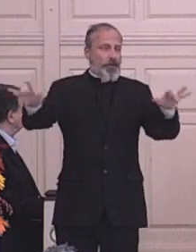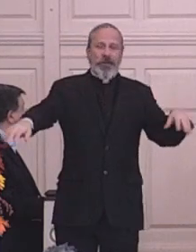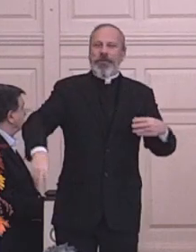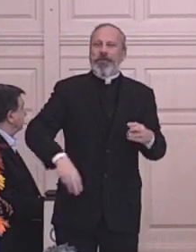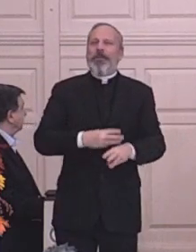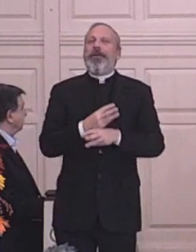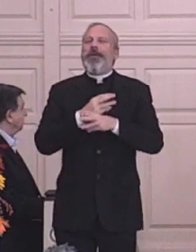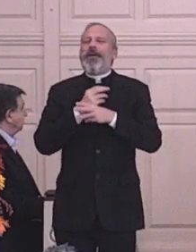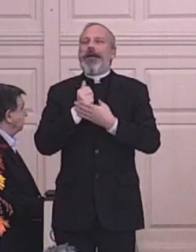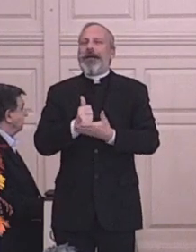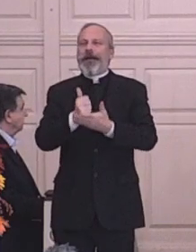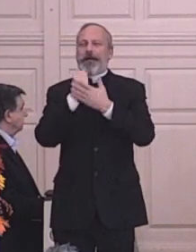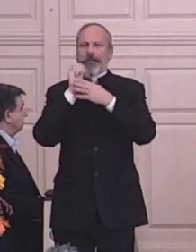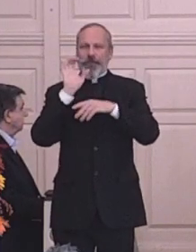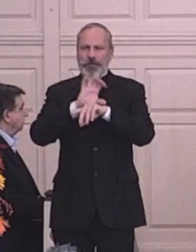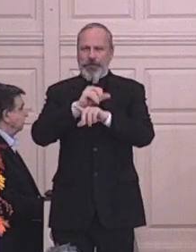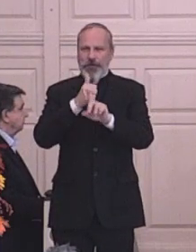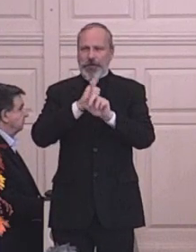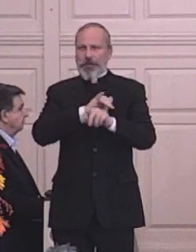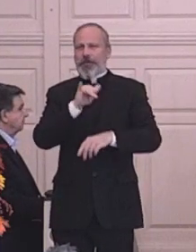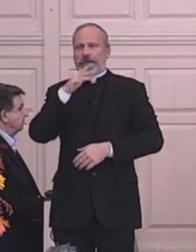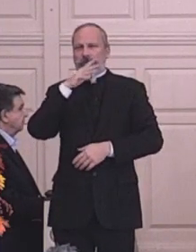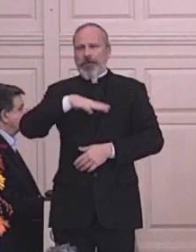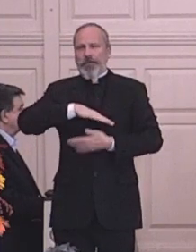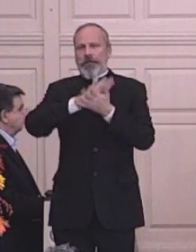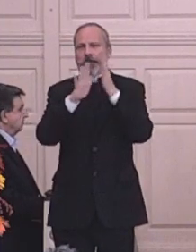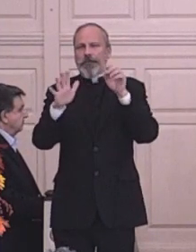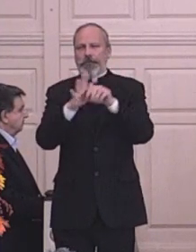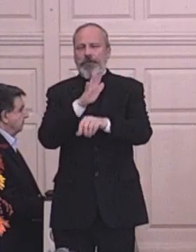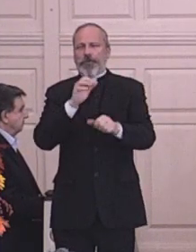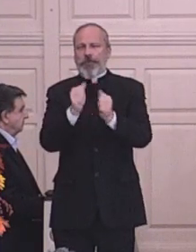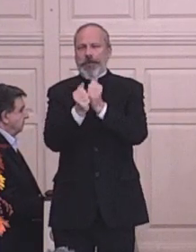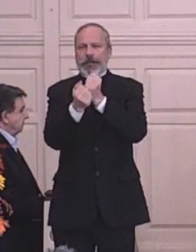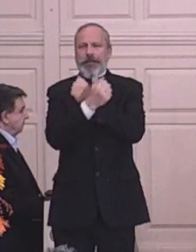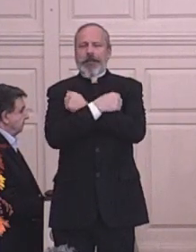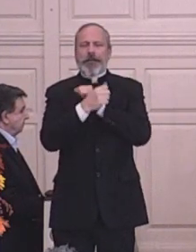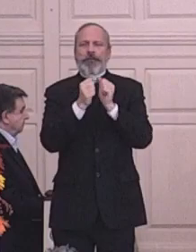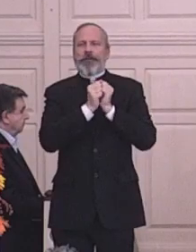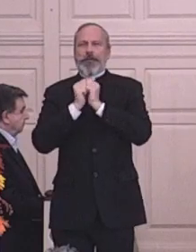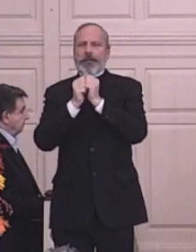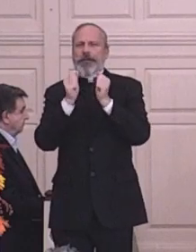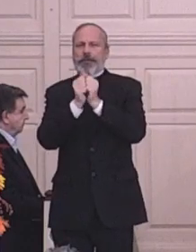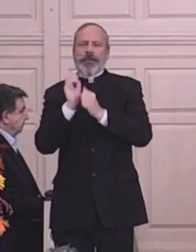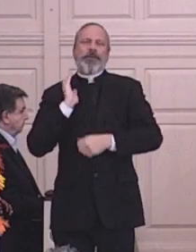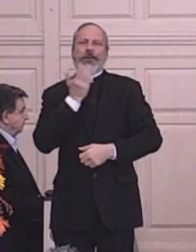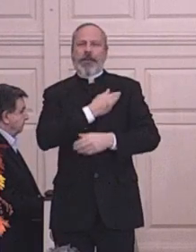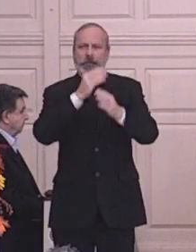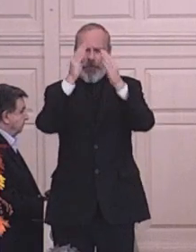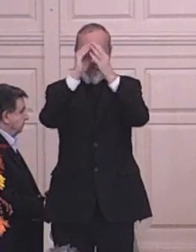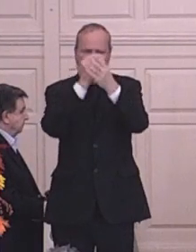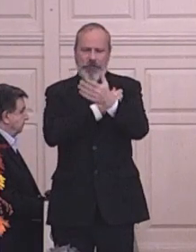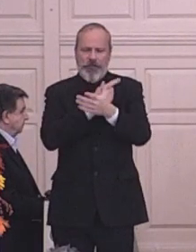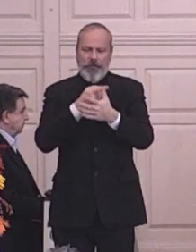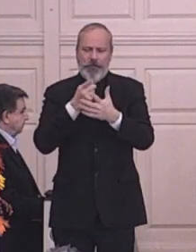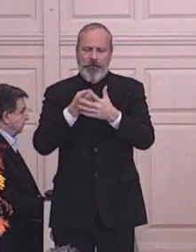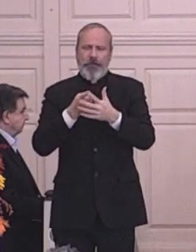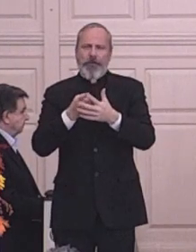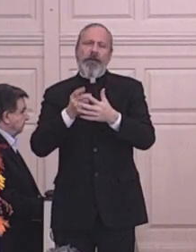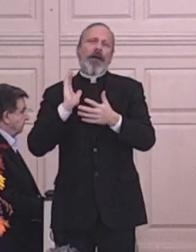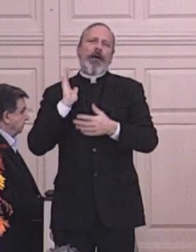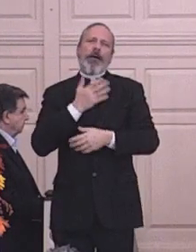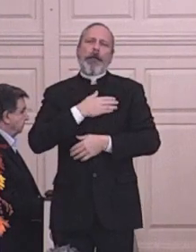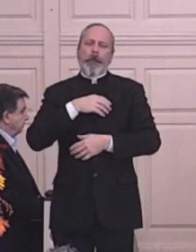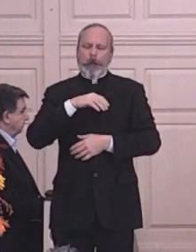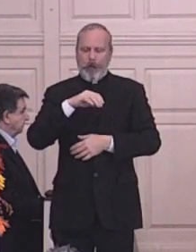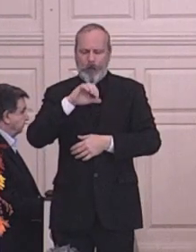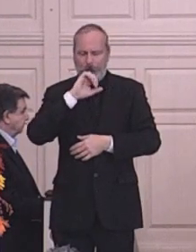world, and bring out the fullness of charity together with Francis, our Pope,